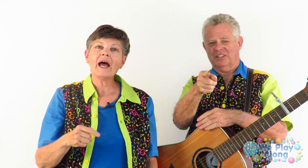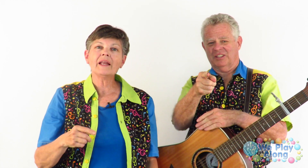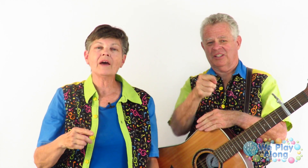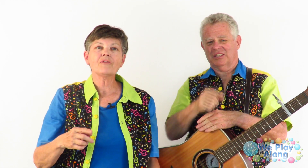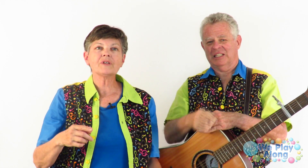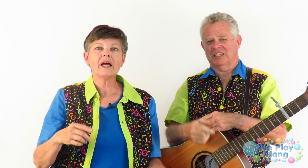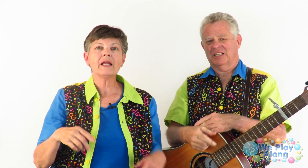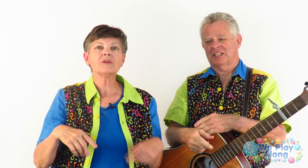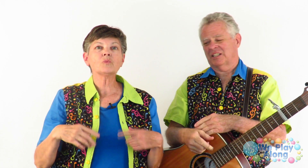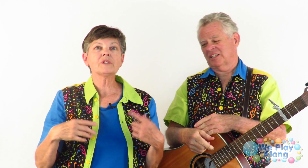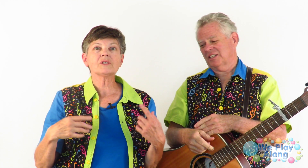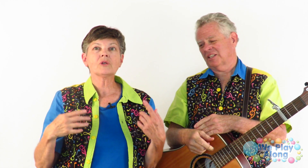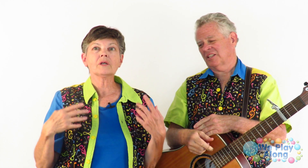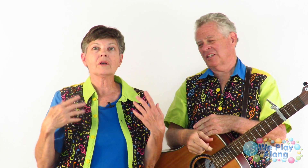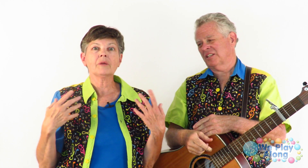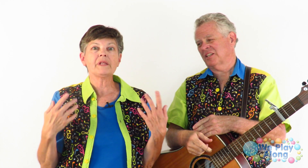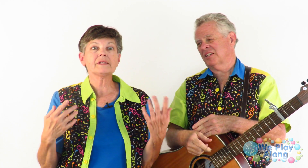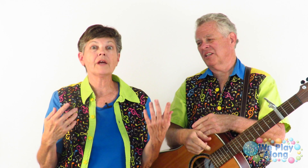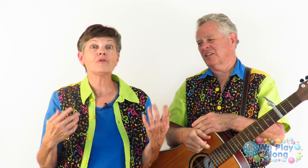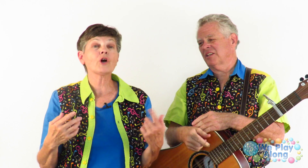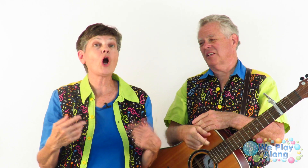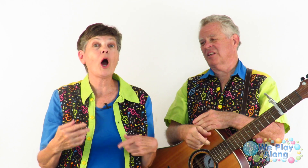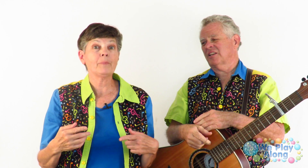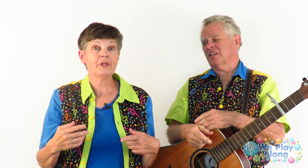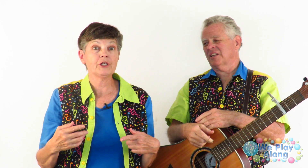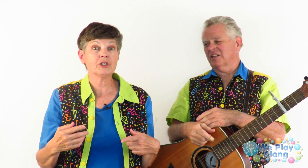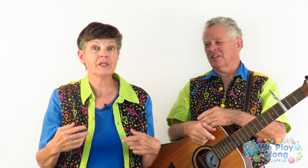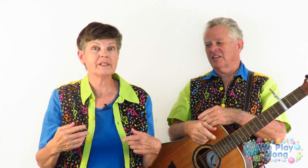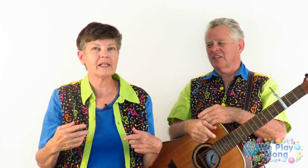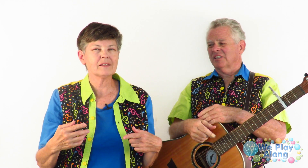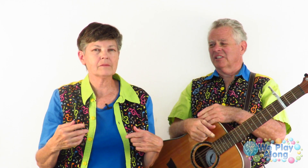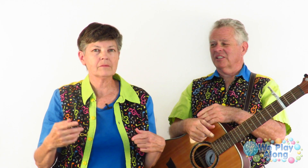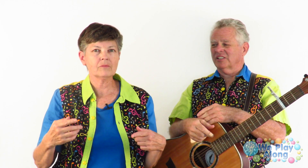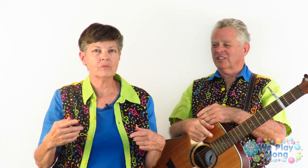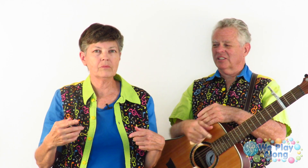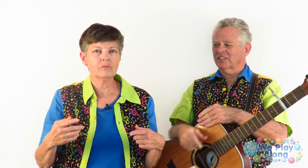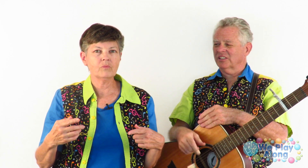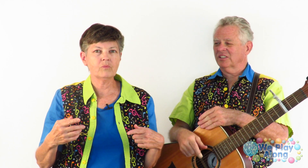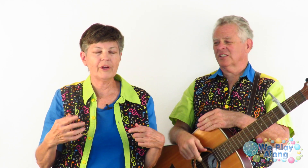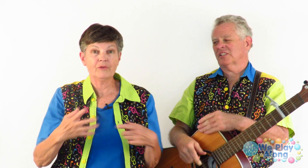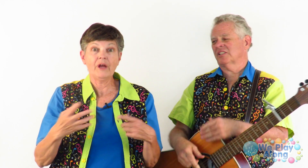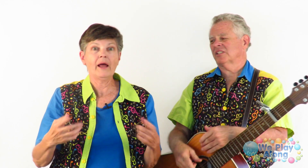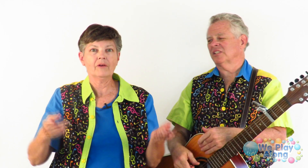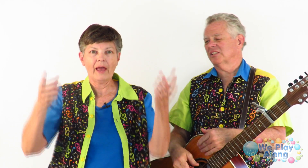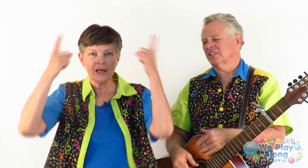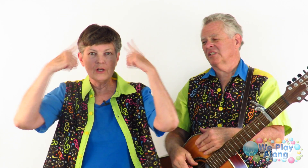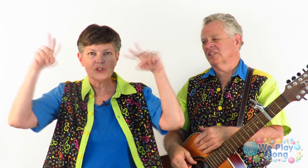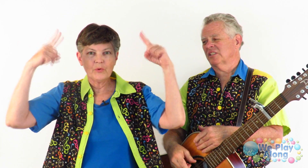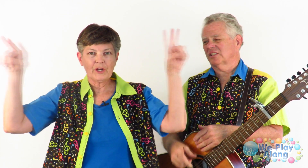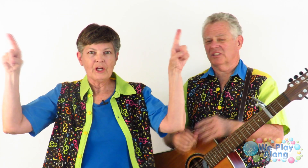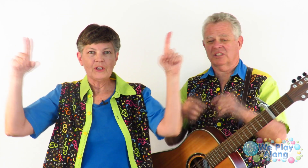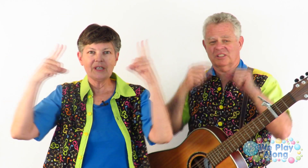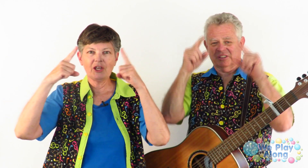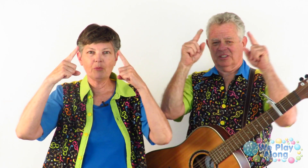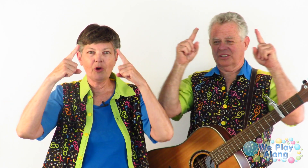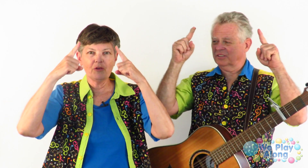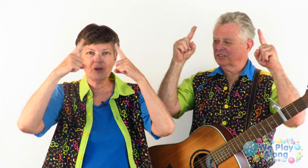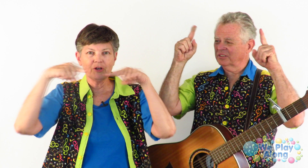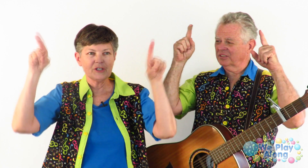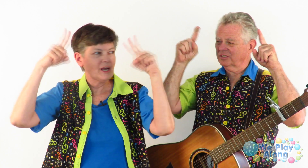done. Now for done, it's going to be the sign for accomplish, because that's what you've done, okay? So you take your pointer fingers and